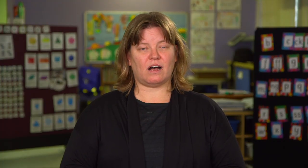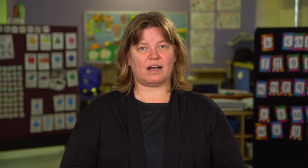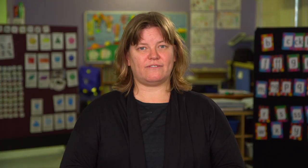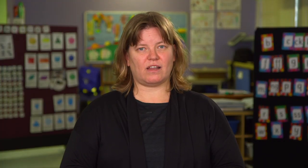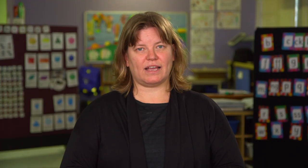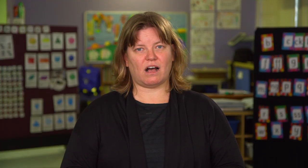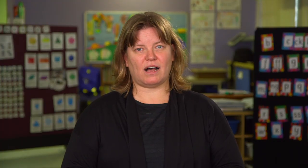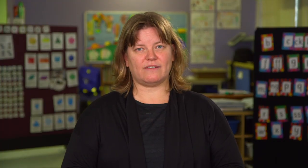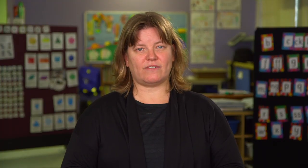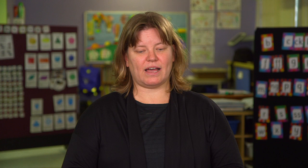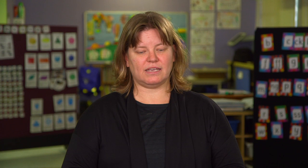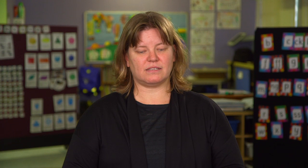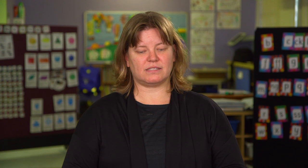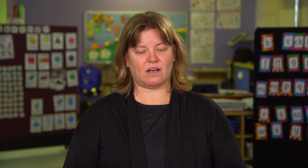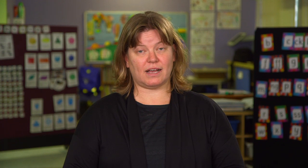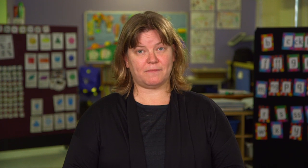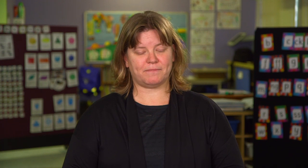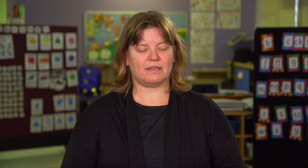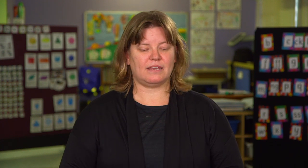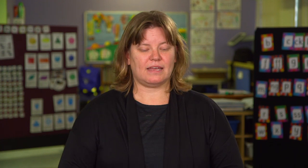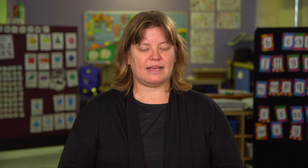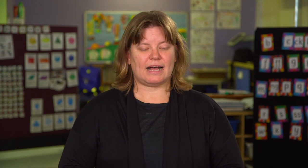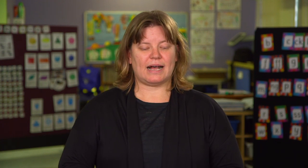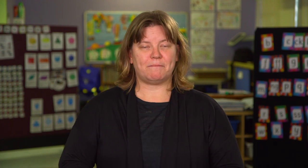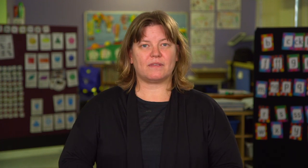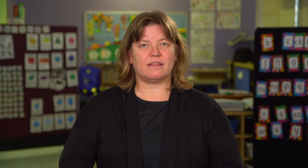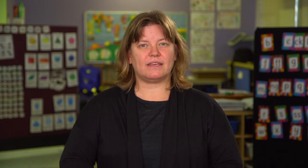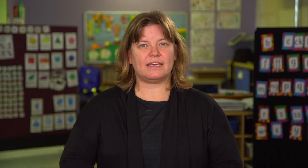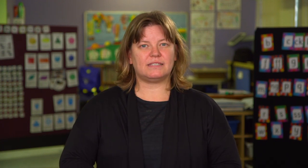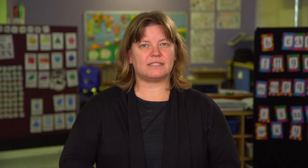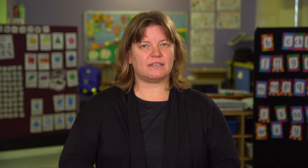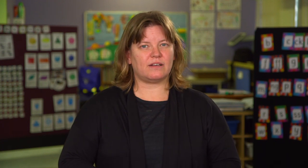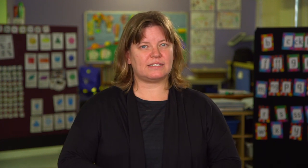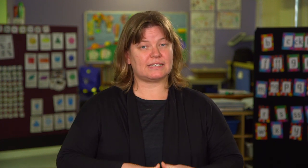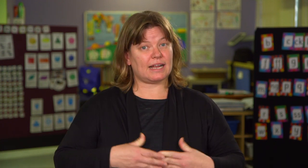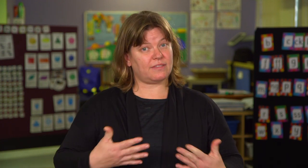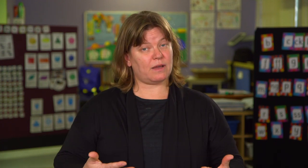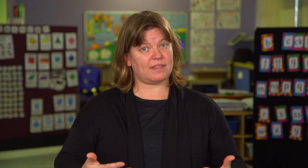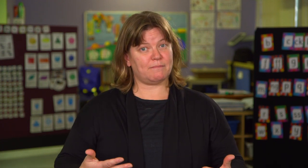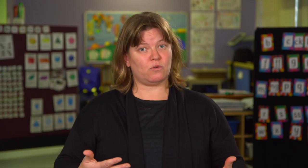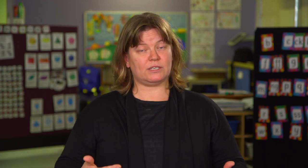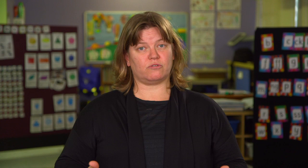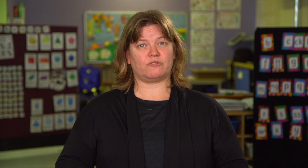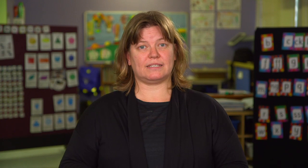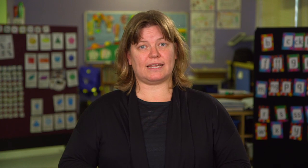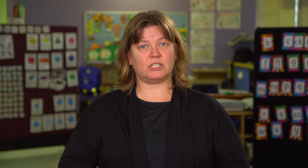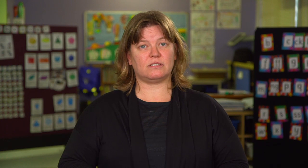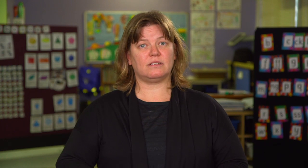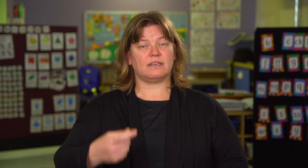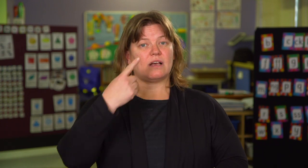high, flying into the sky. The kids started that with a more literal translation.